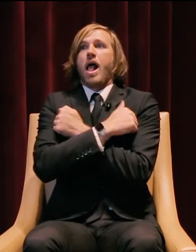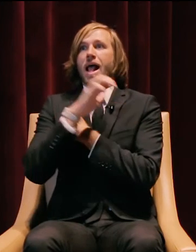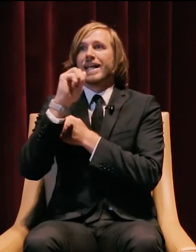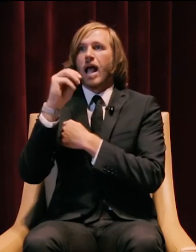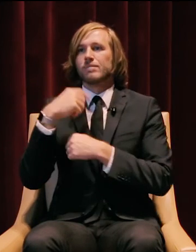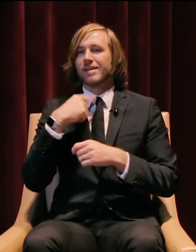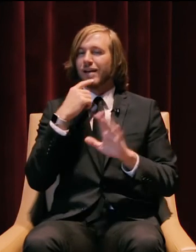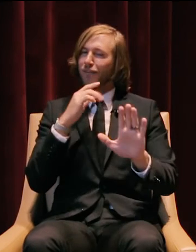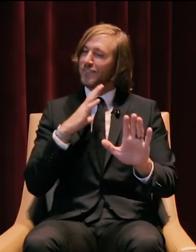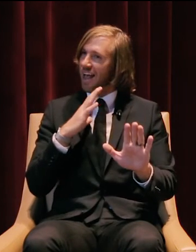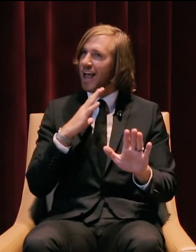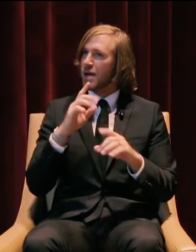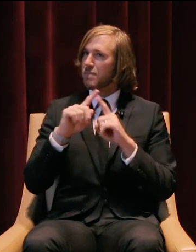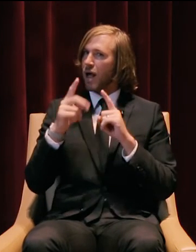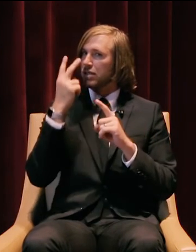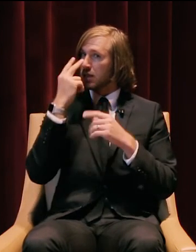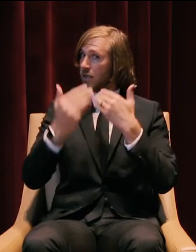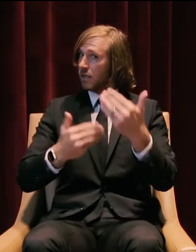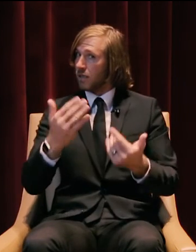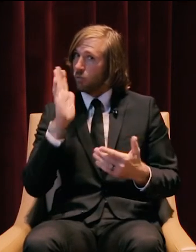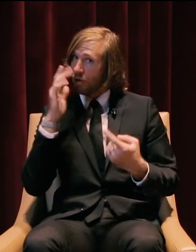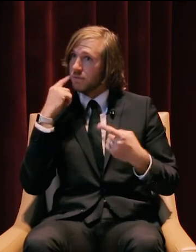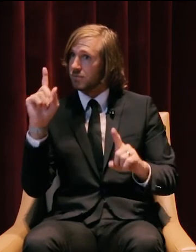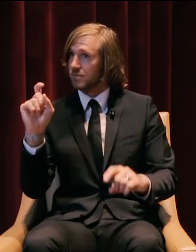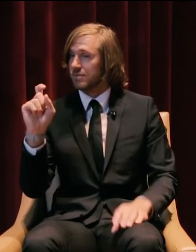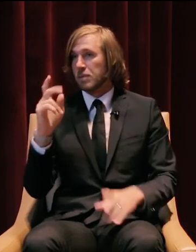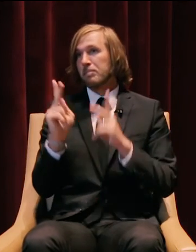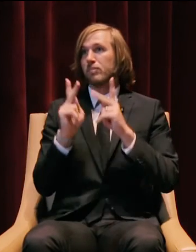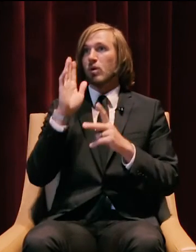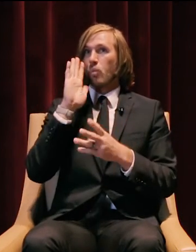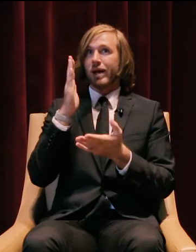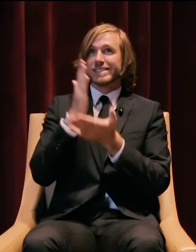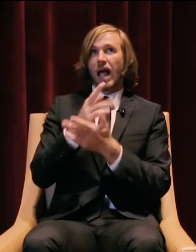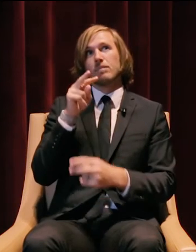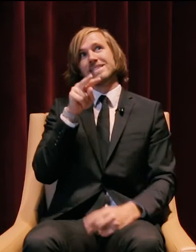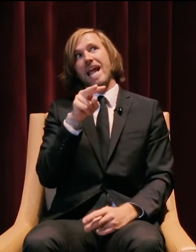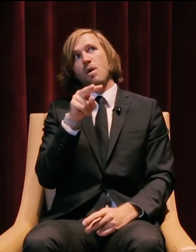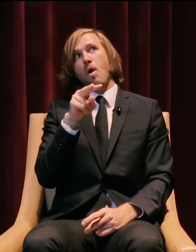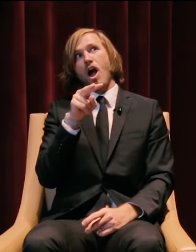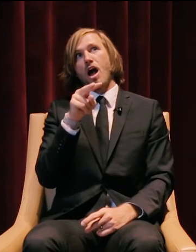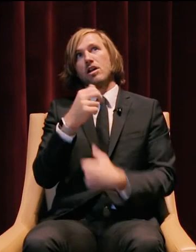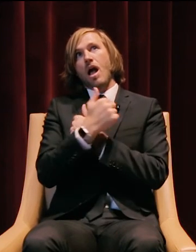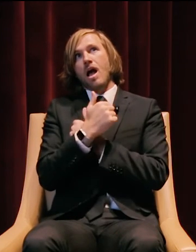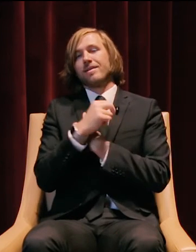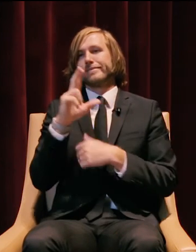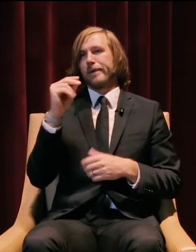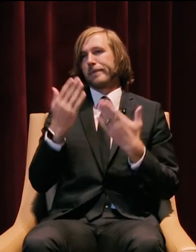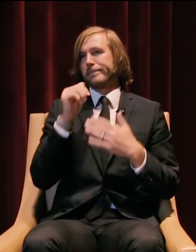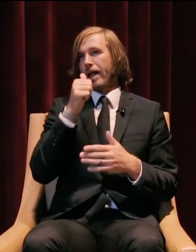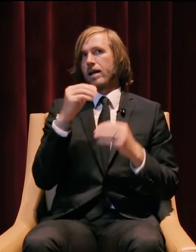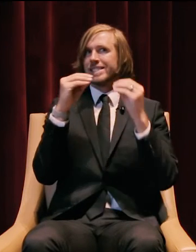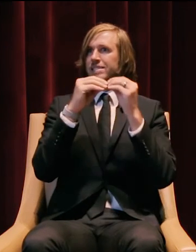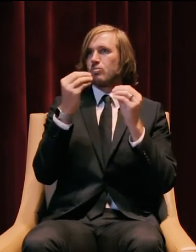I'm saying, okay, great. Well, let's see how far that gets you. Are people going to stop and stare and watch? Well, probably not as